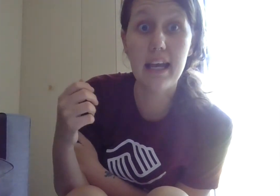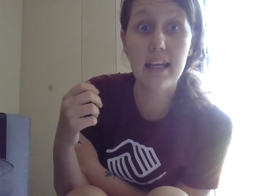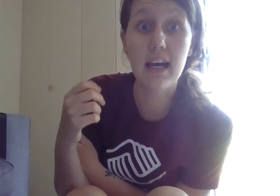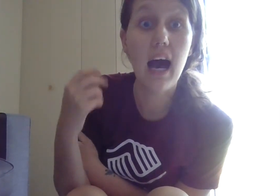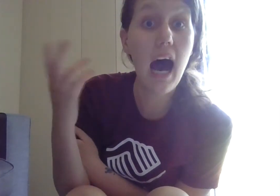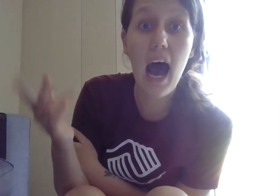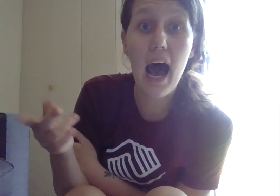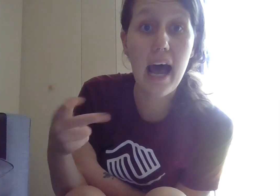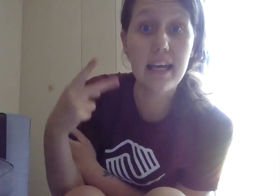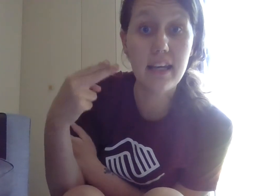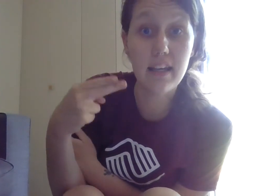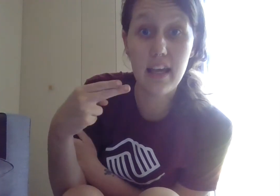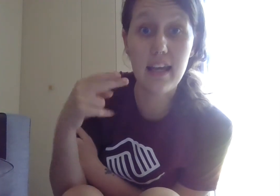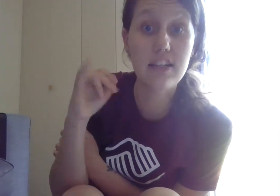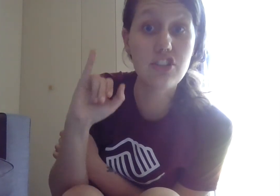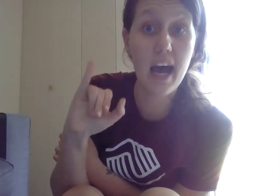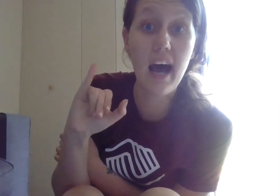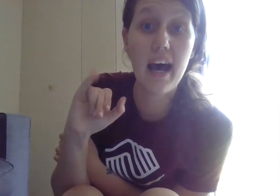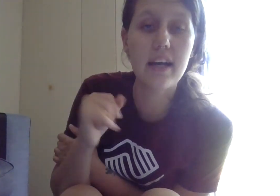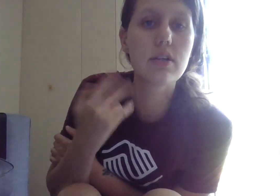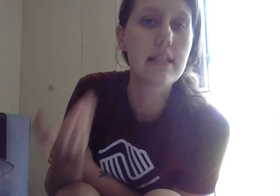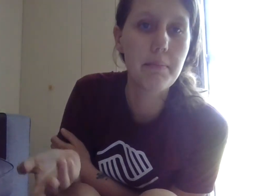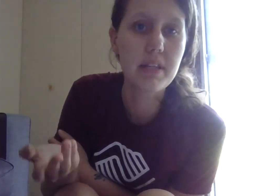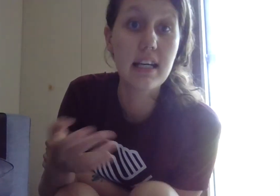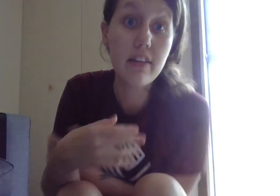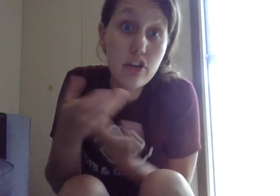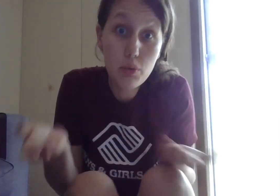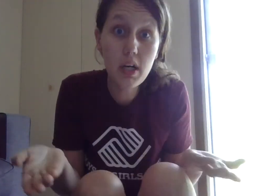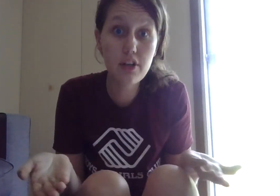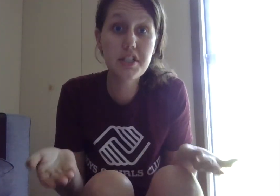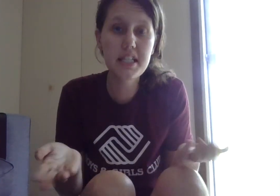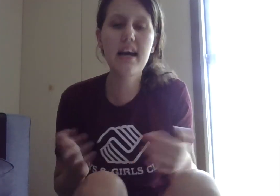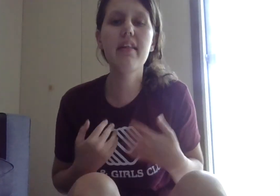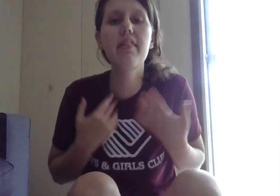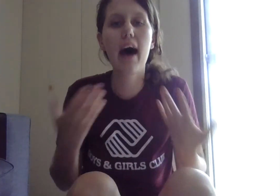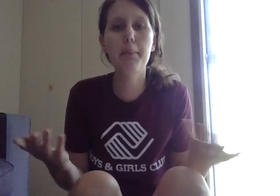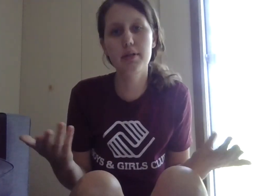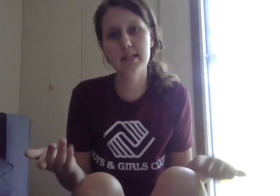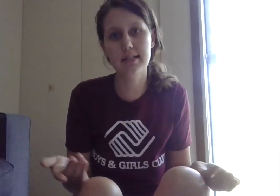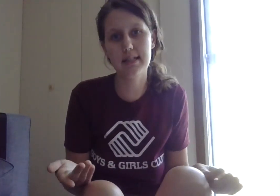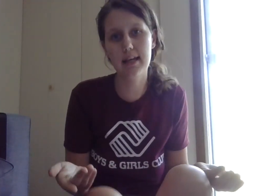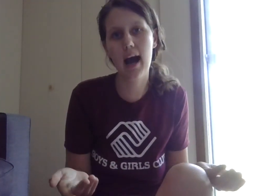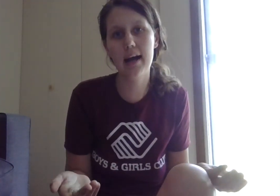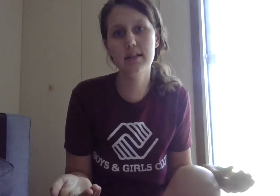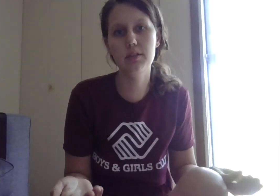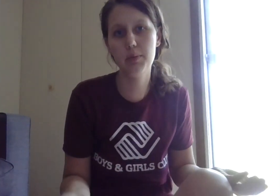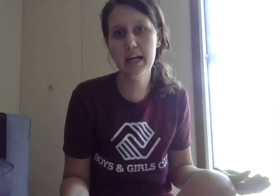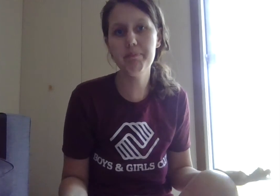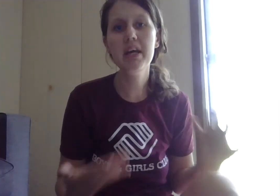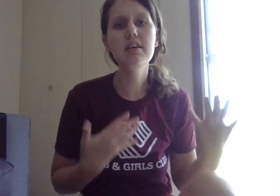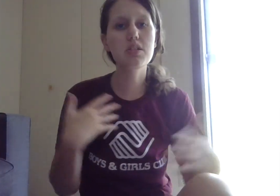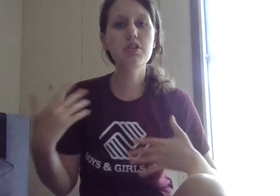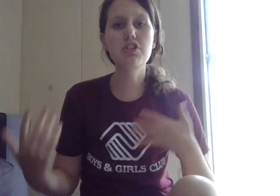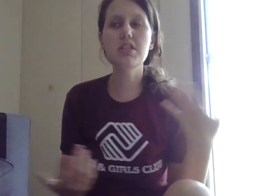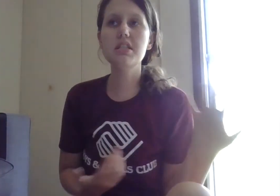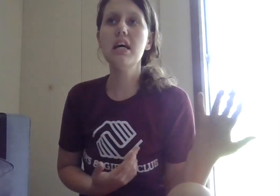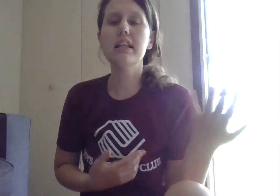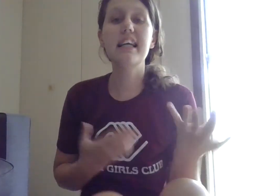like hi, H-I or something, and then you would understand that that person is saying hi to you, right? So it's just like